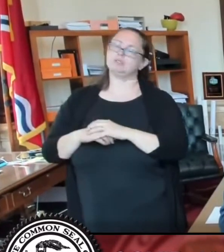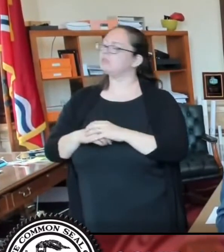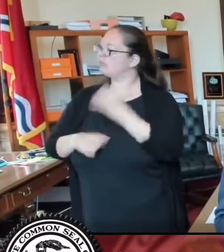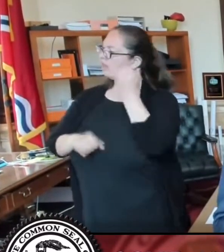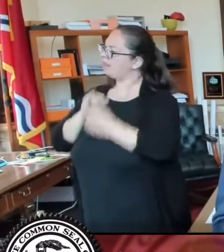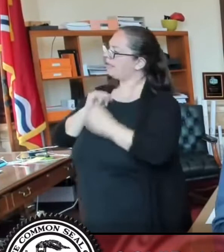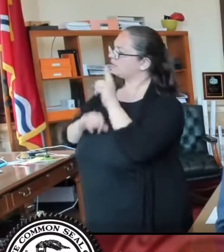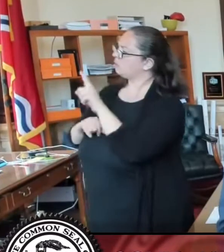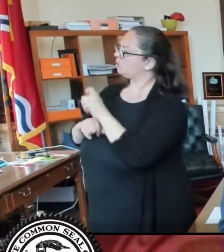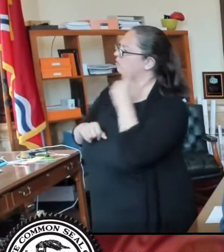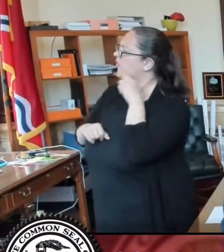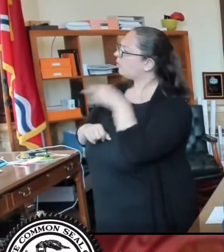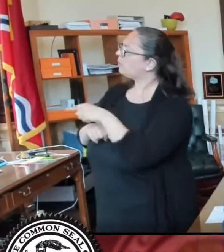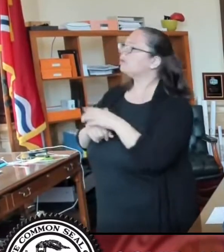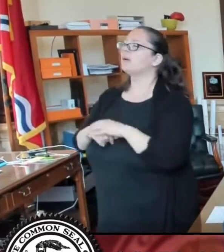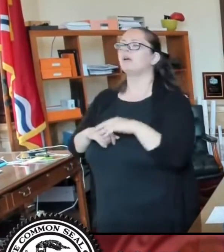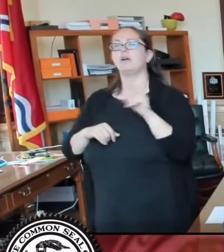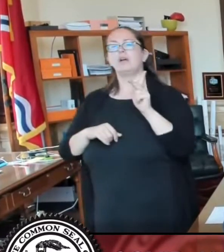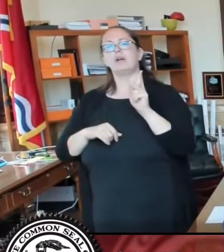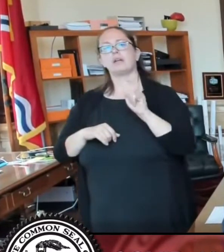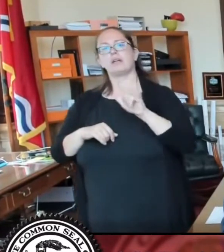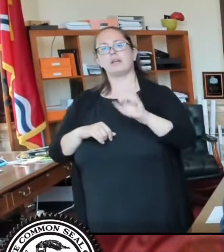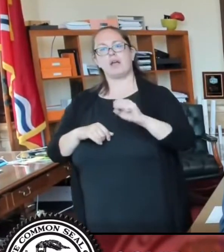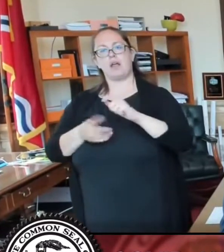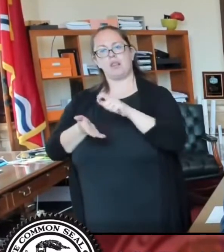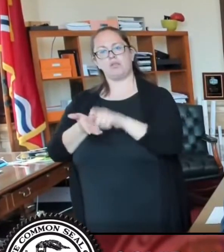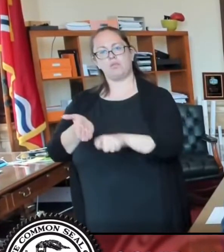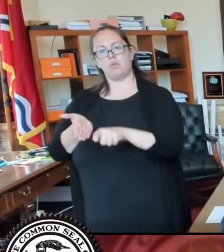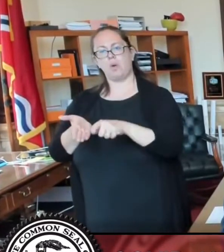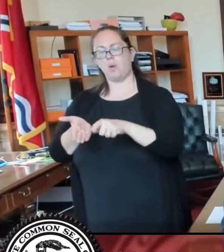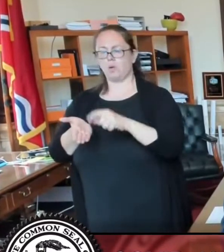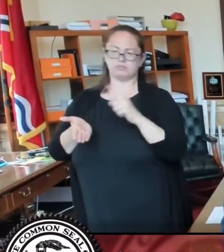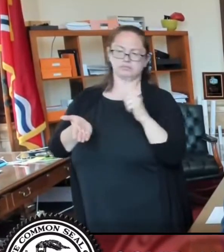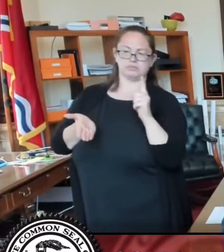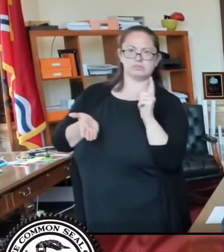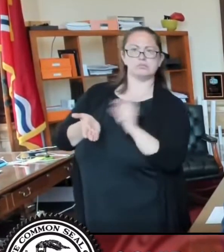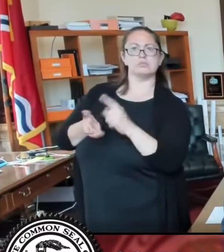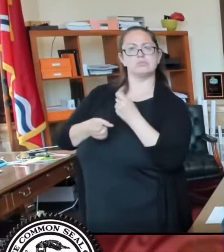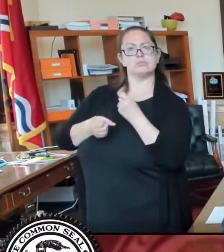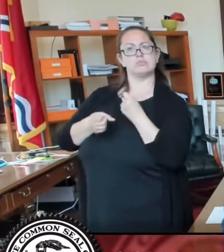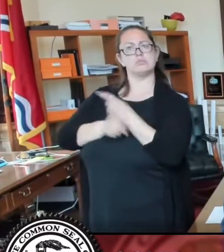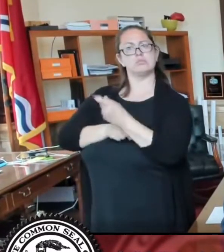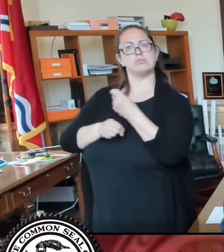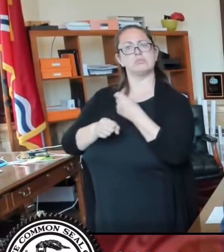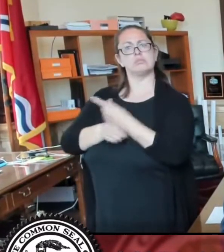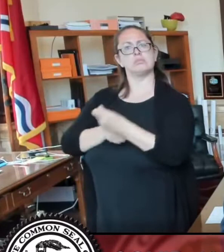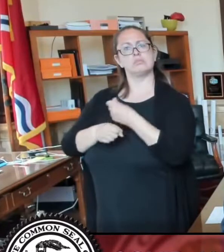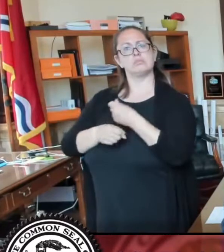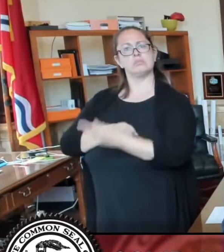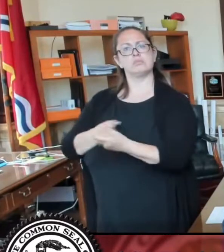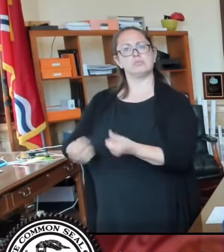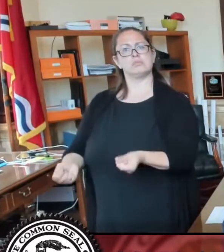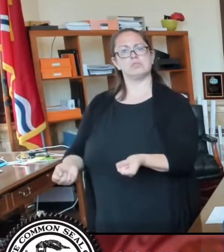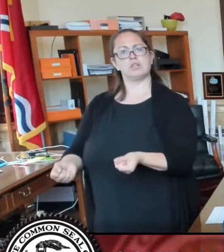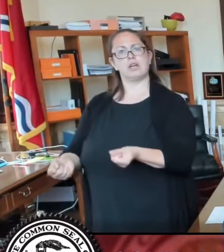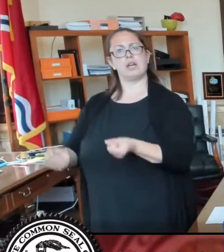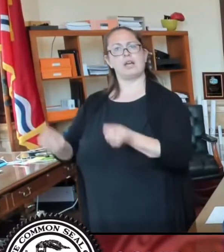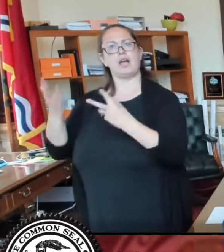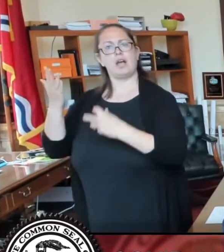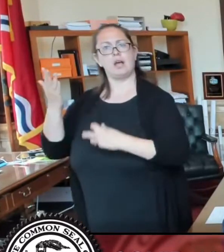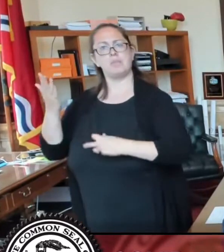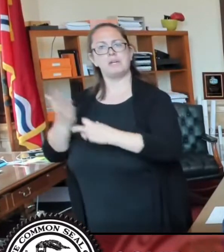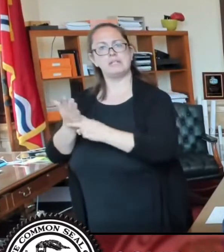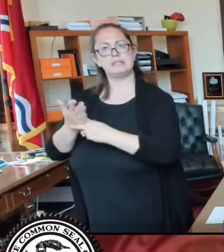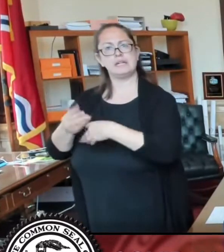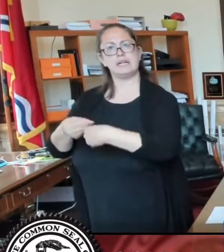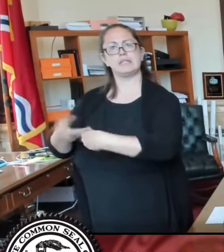have for you is Kyle wrote in and asked, do you know year over year how many citations happen to be issued, or